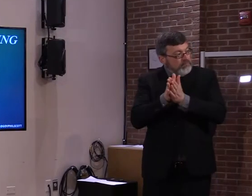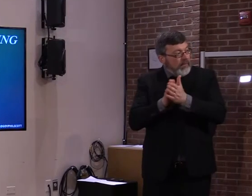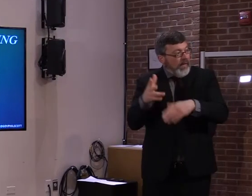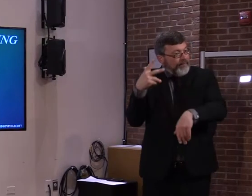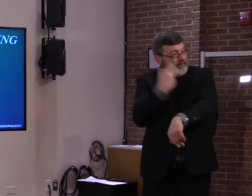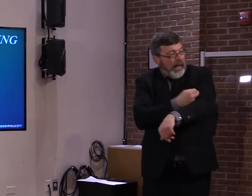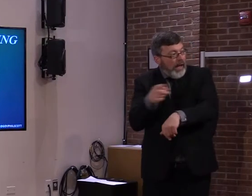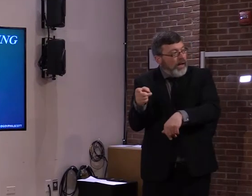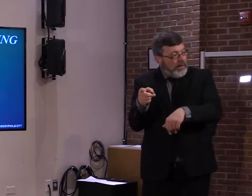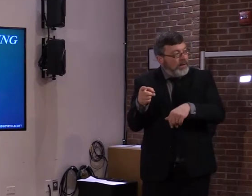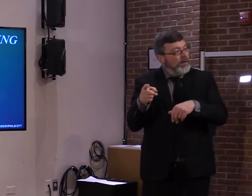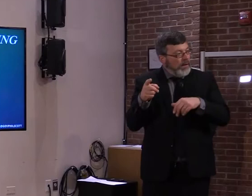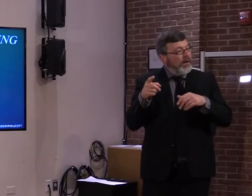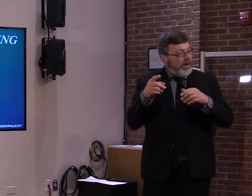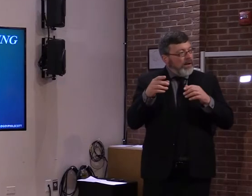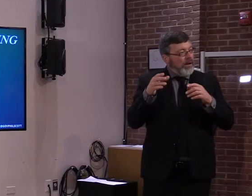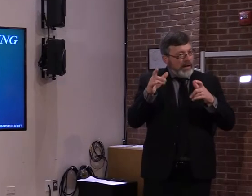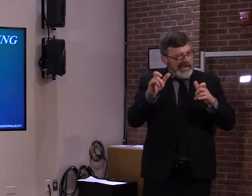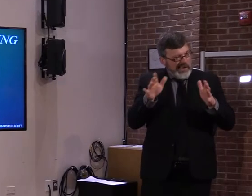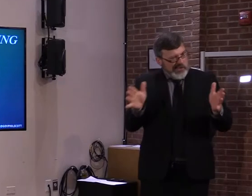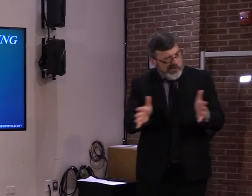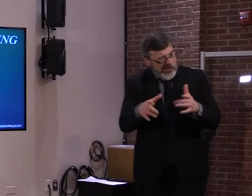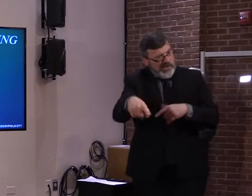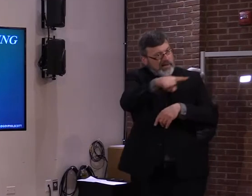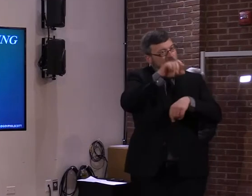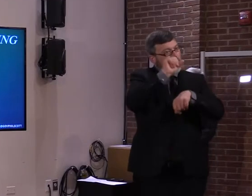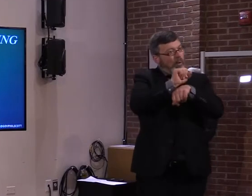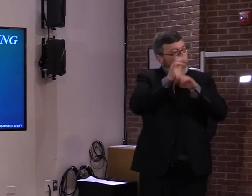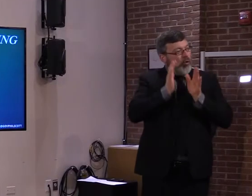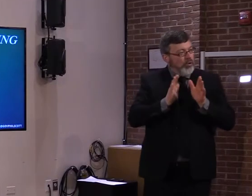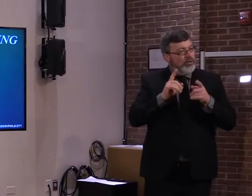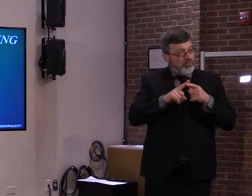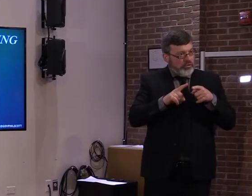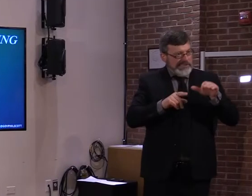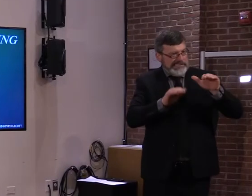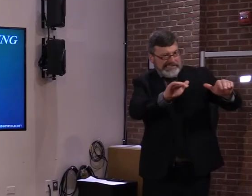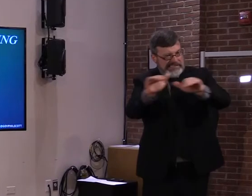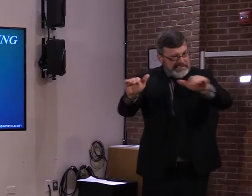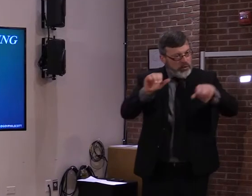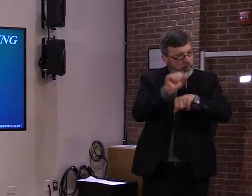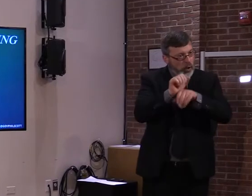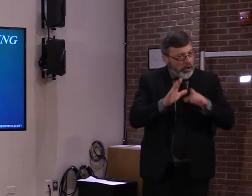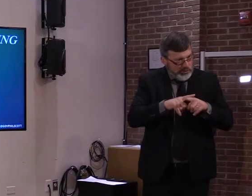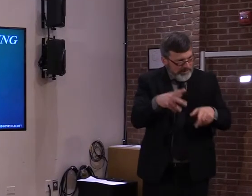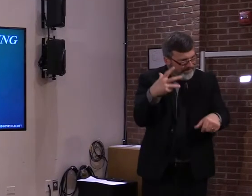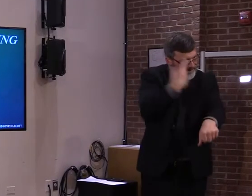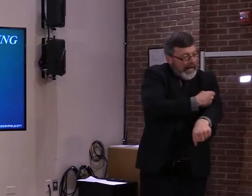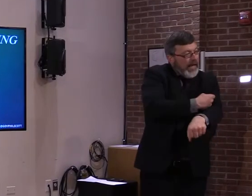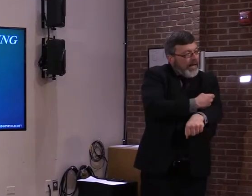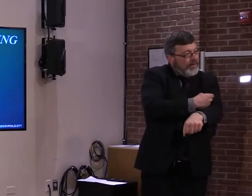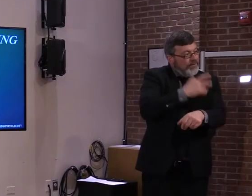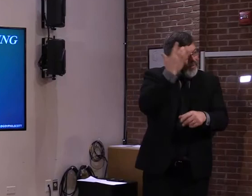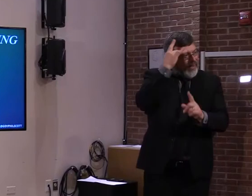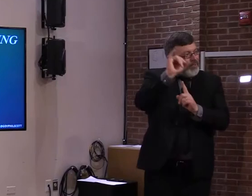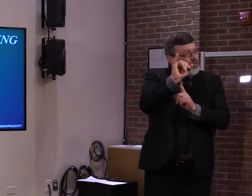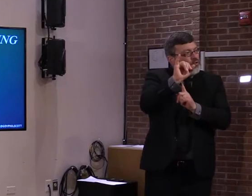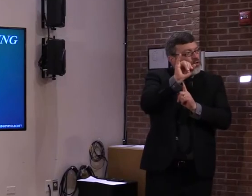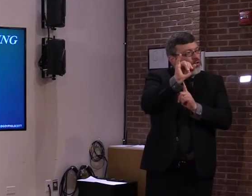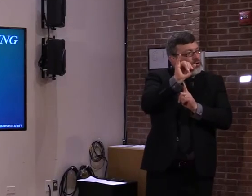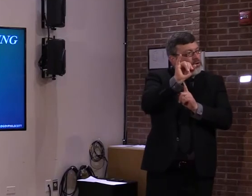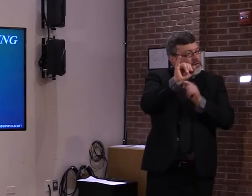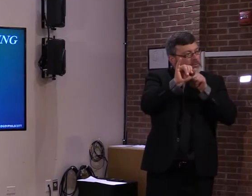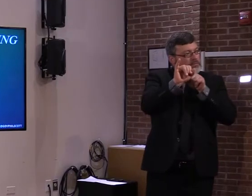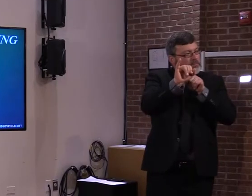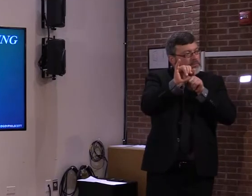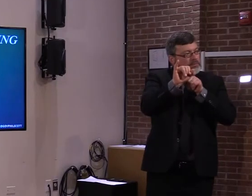on employees who don't want to be vaccinated? I'll let Mike Pichek answer that, but anytime we